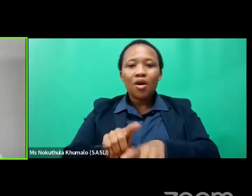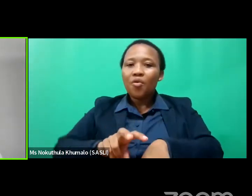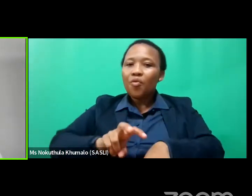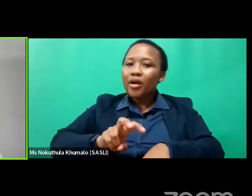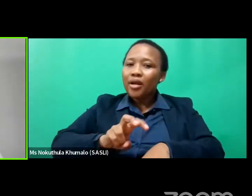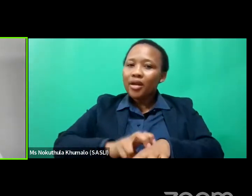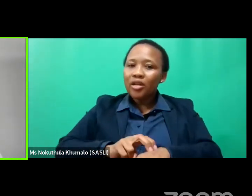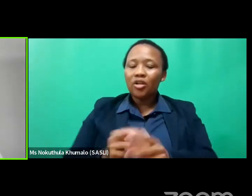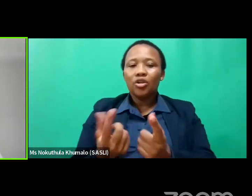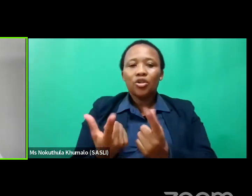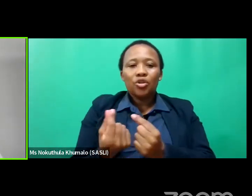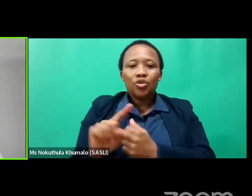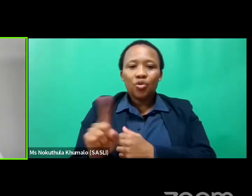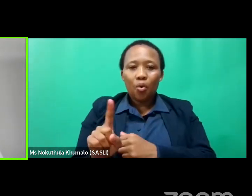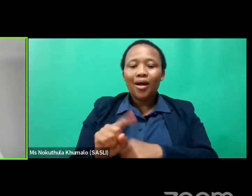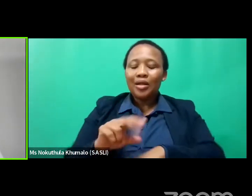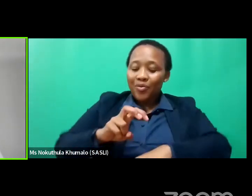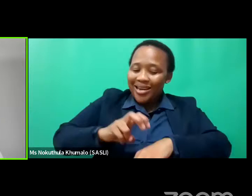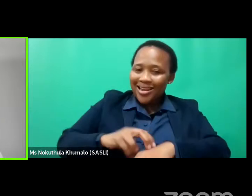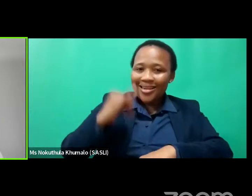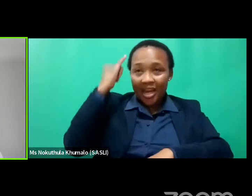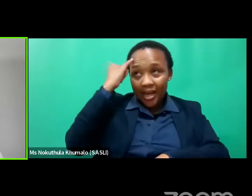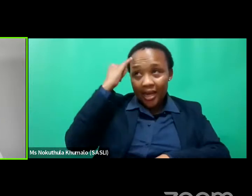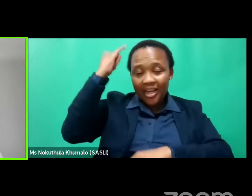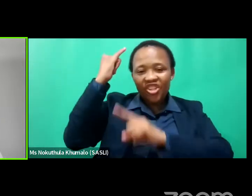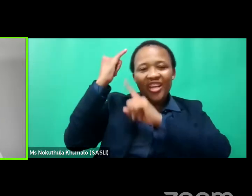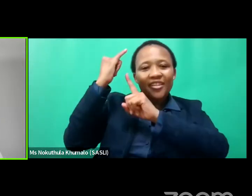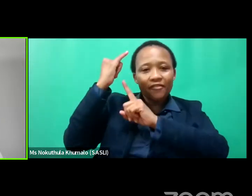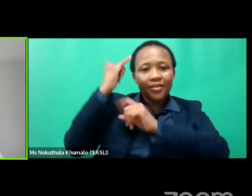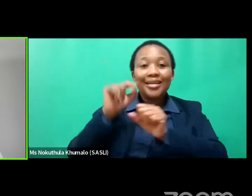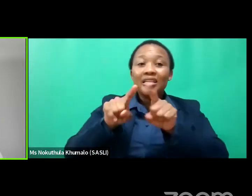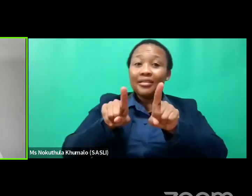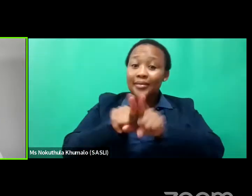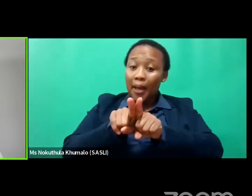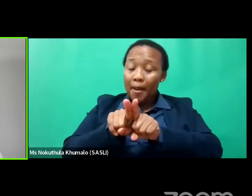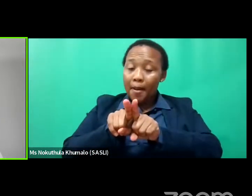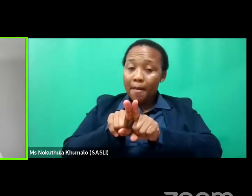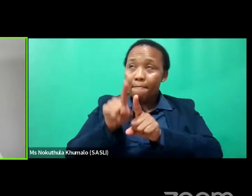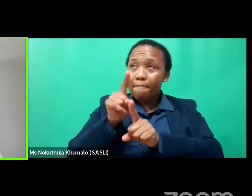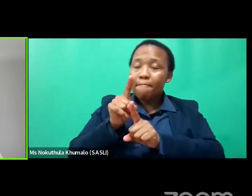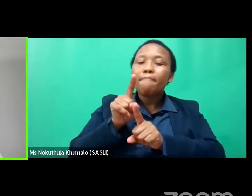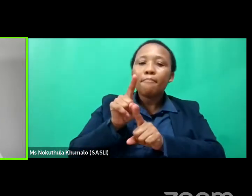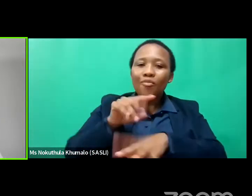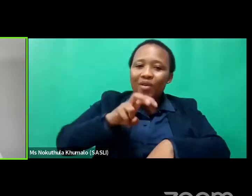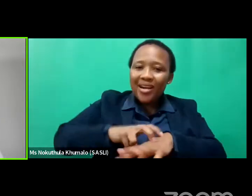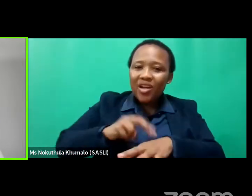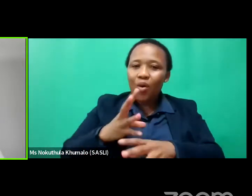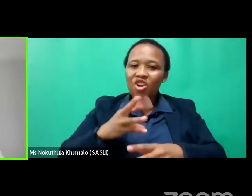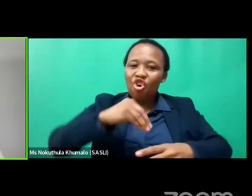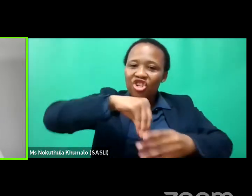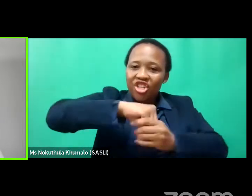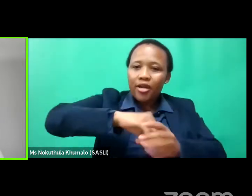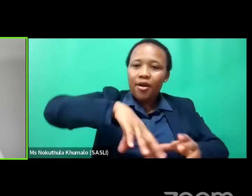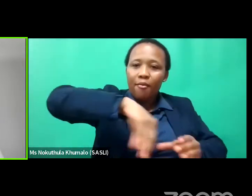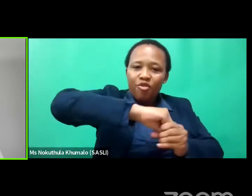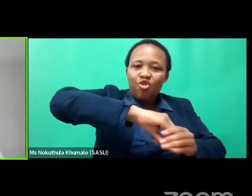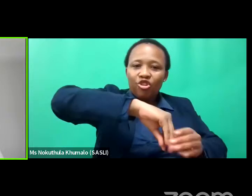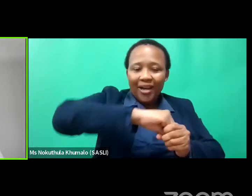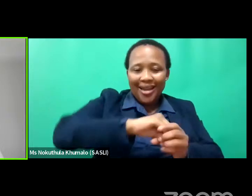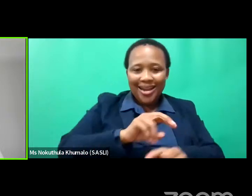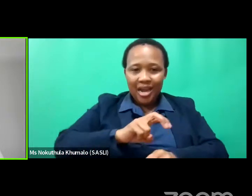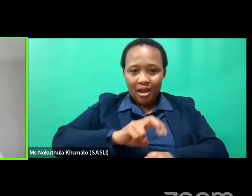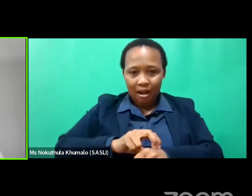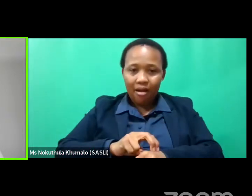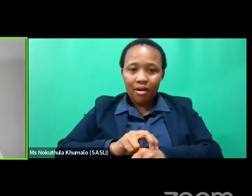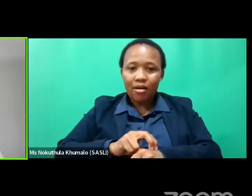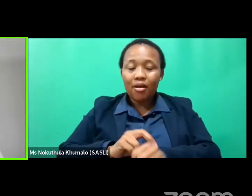the initiative as such, but also the contribution and impact on bridging the unfortunate divide which really still